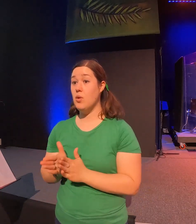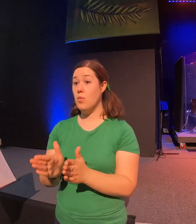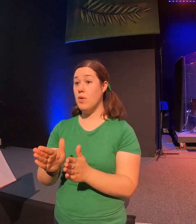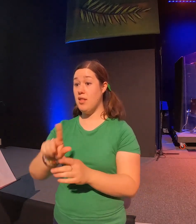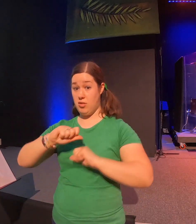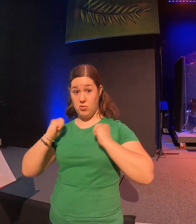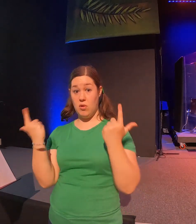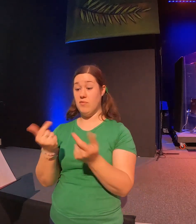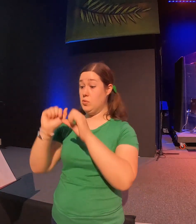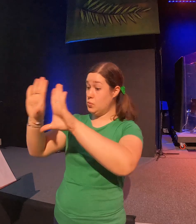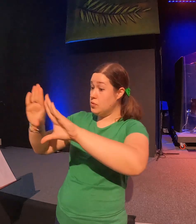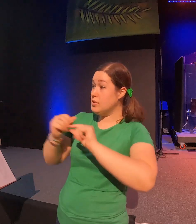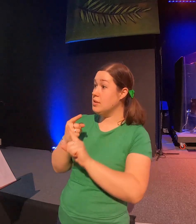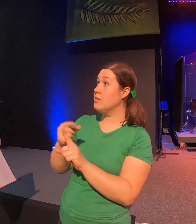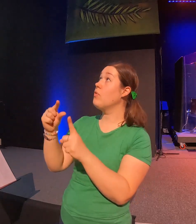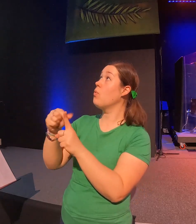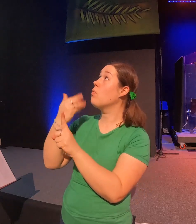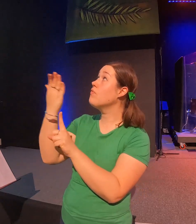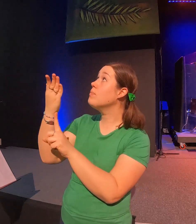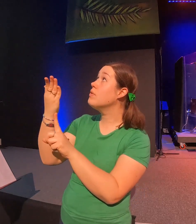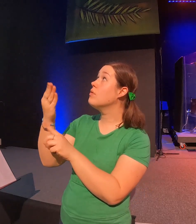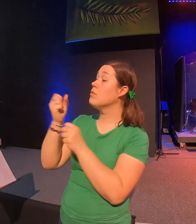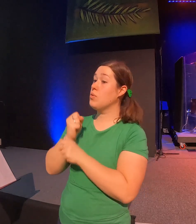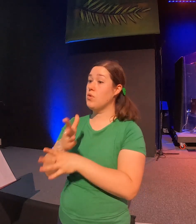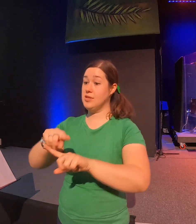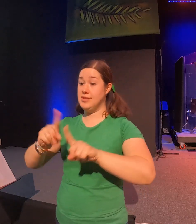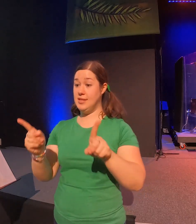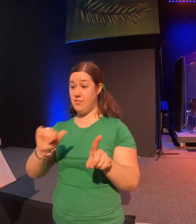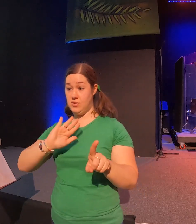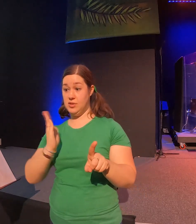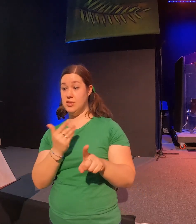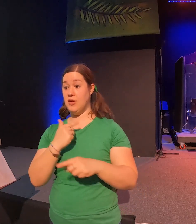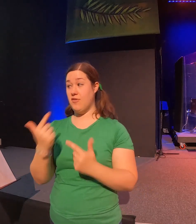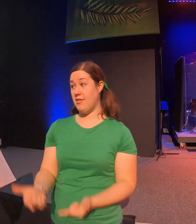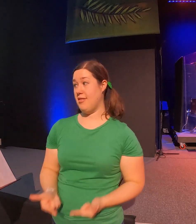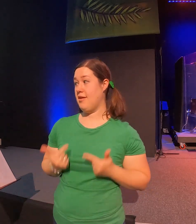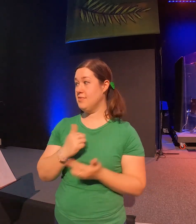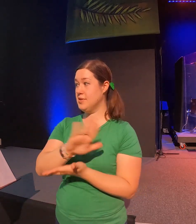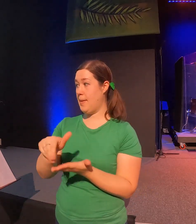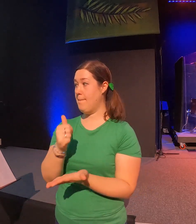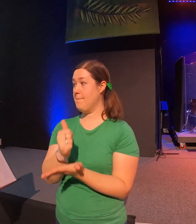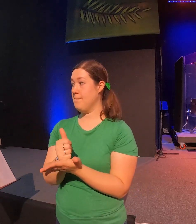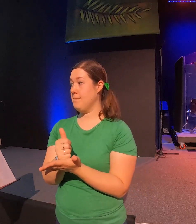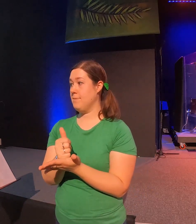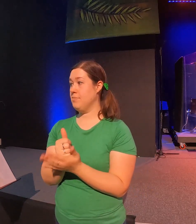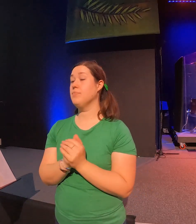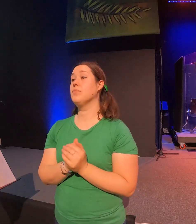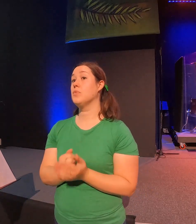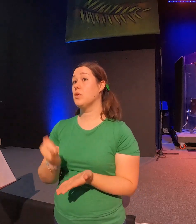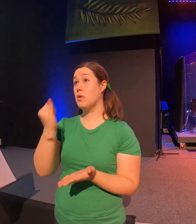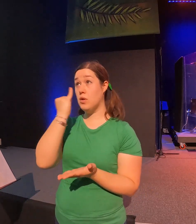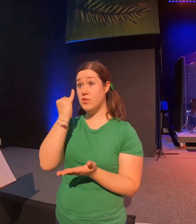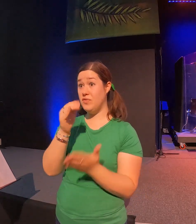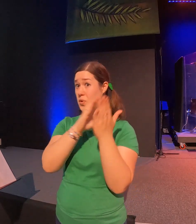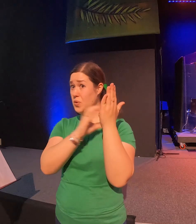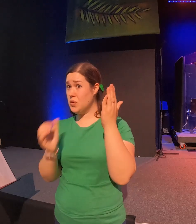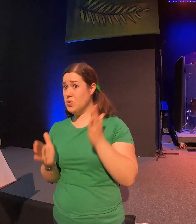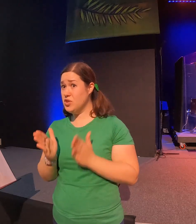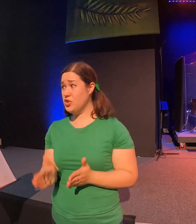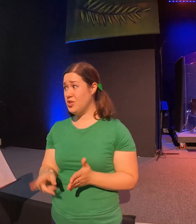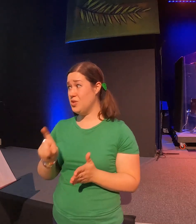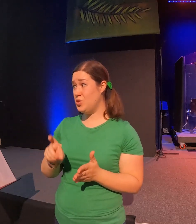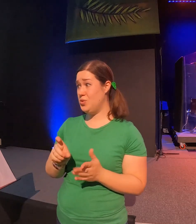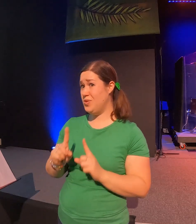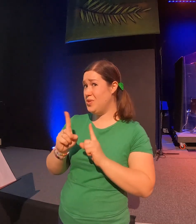our lives. It's in Christ's name we pray. Amen. If you're a Christian, do you have to go to church?